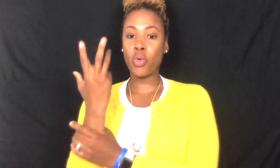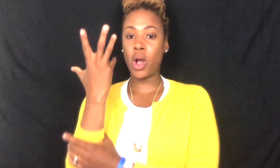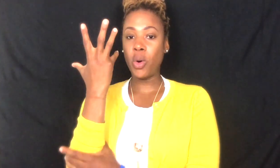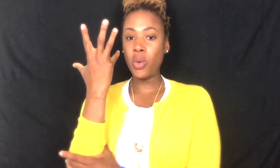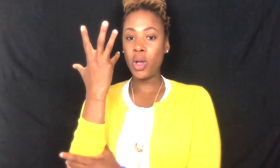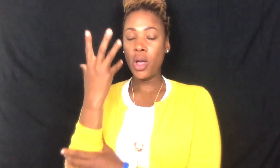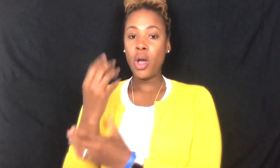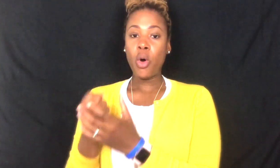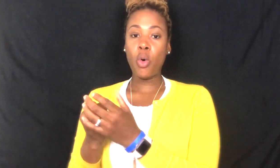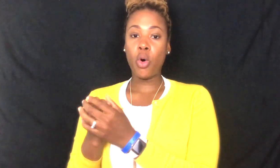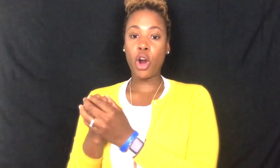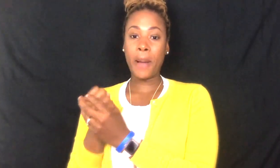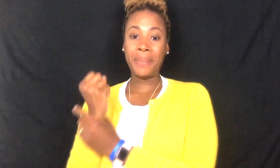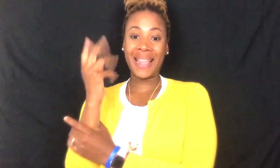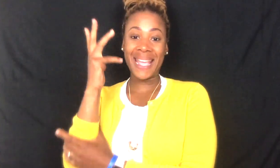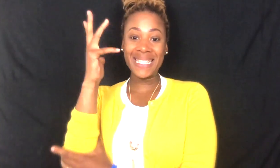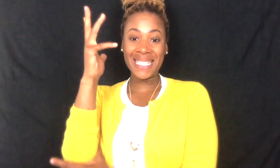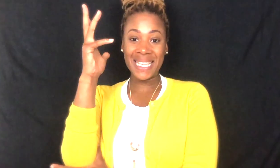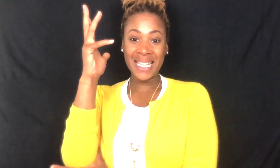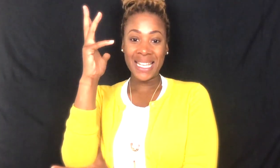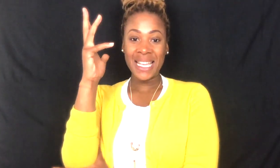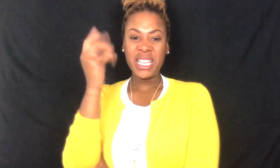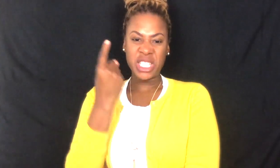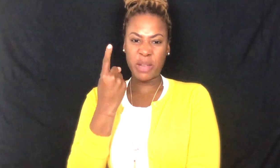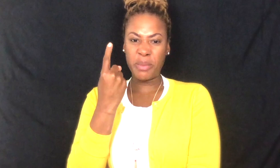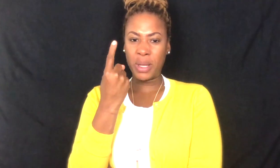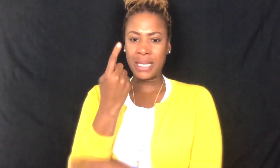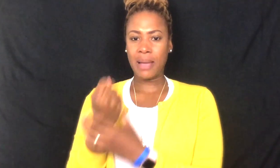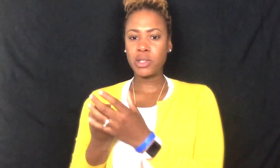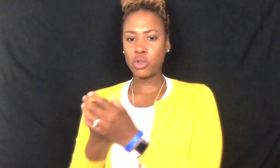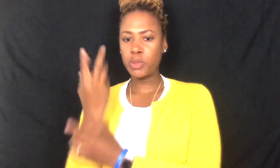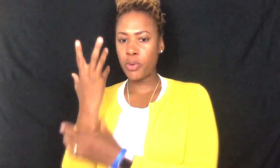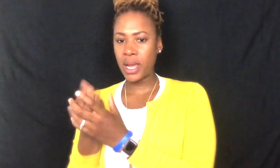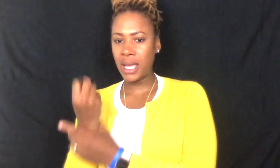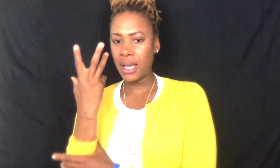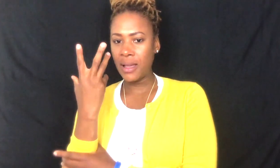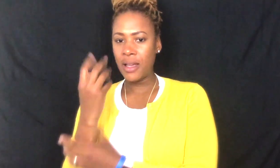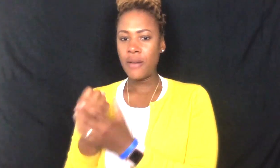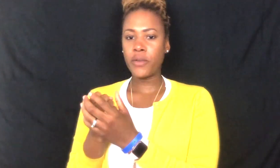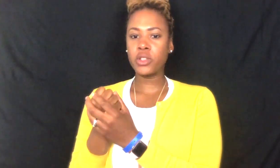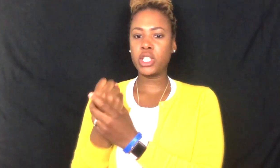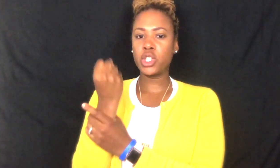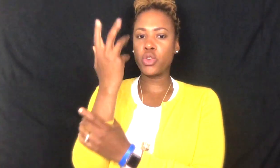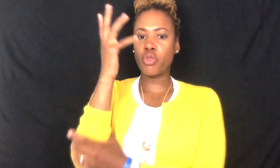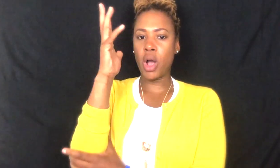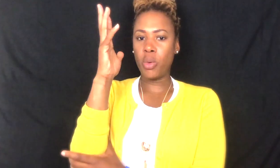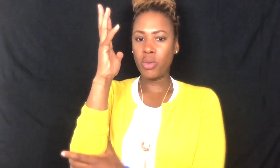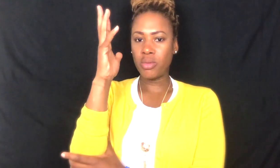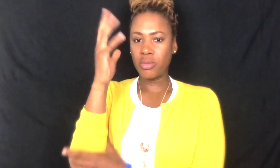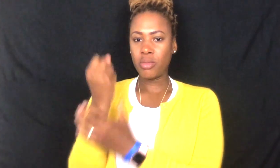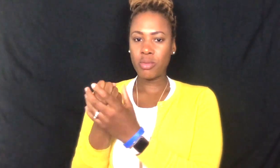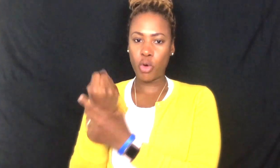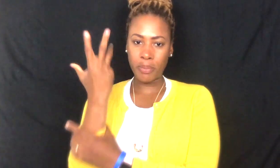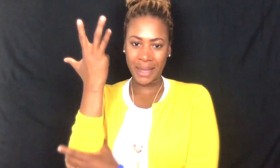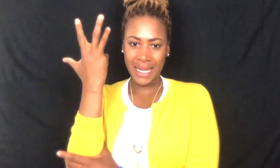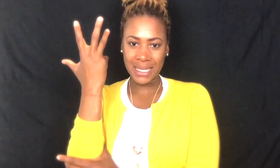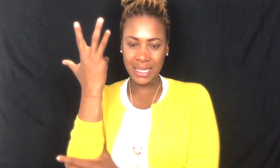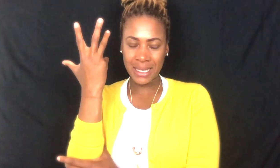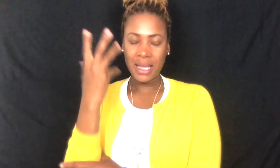Grow or a plant, it's going to be one time. So spring versus grow or plant.